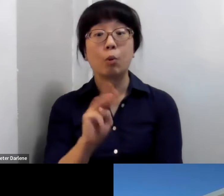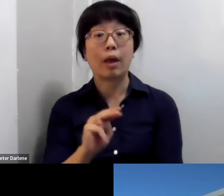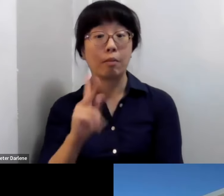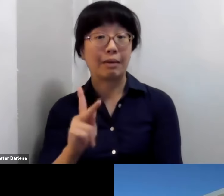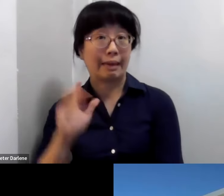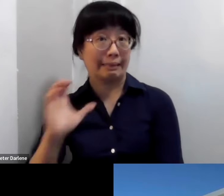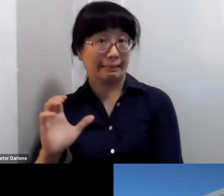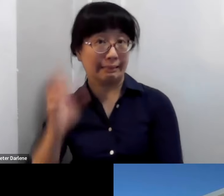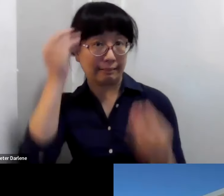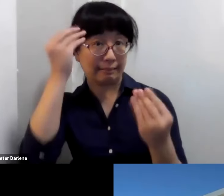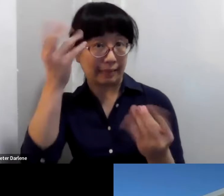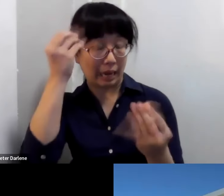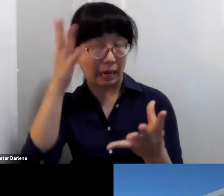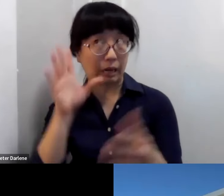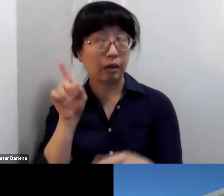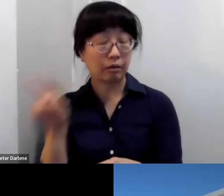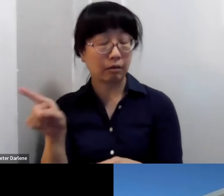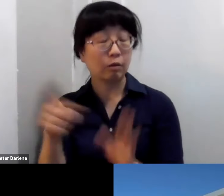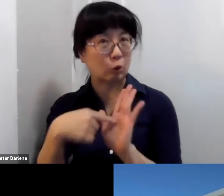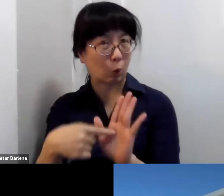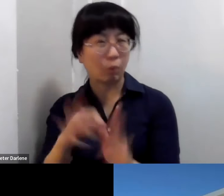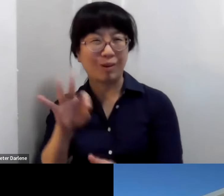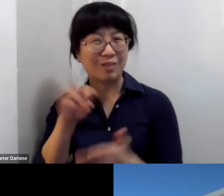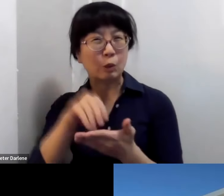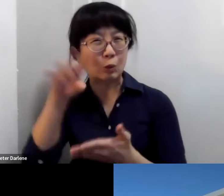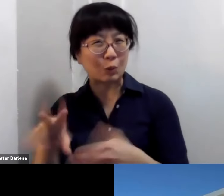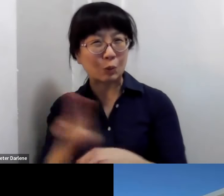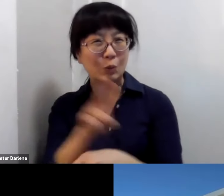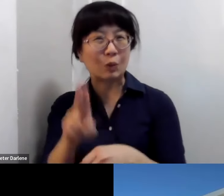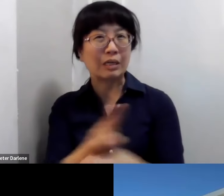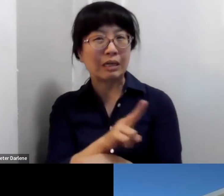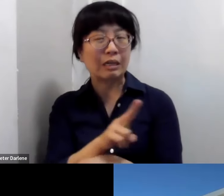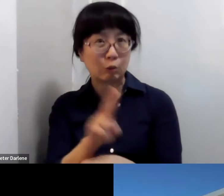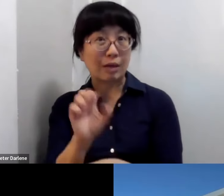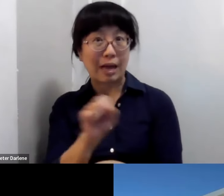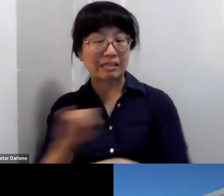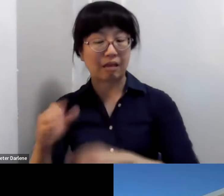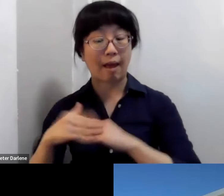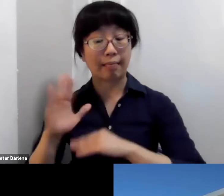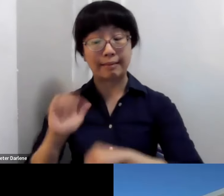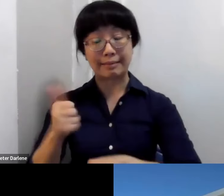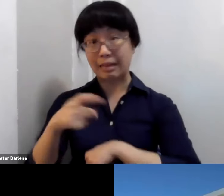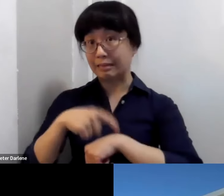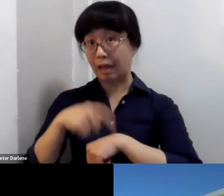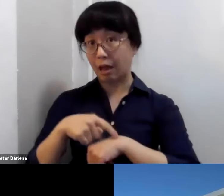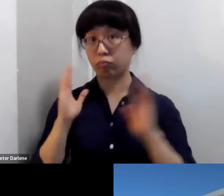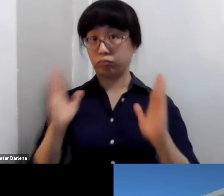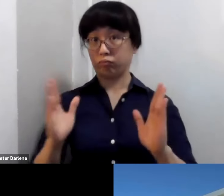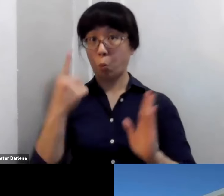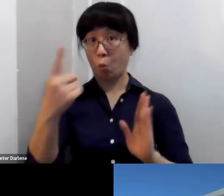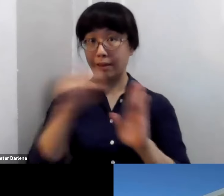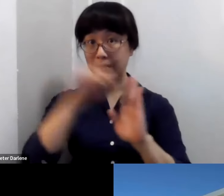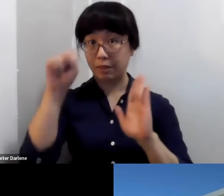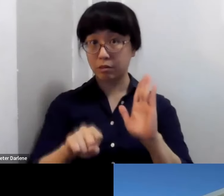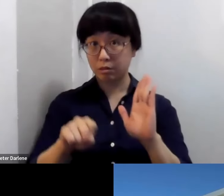data, if a student uses SI at least 10 times within a semester,